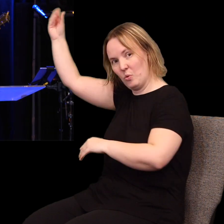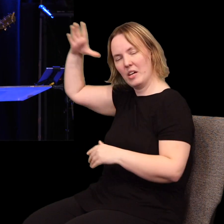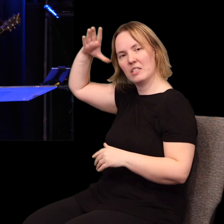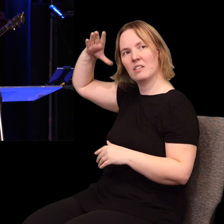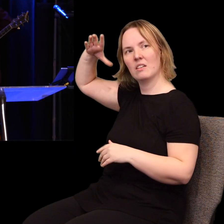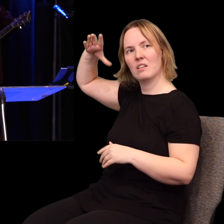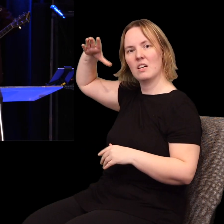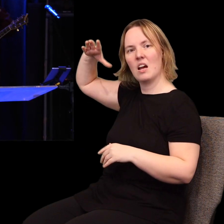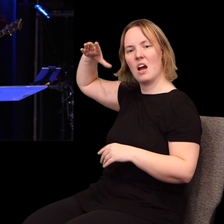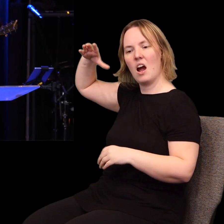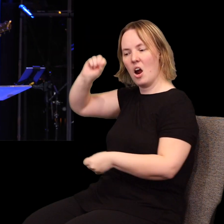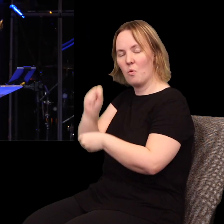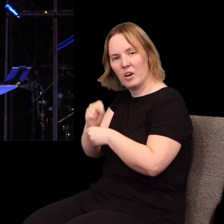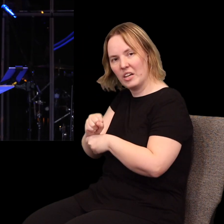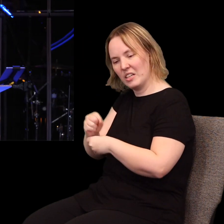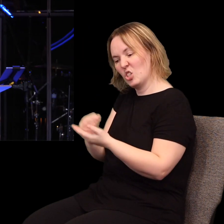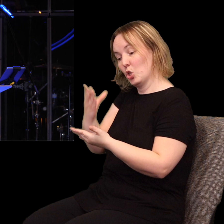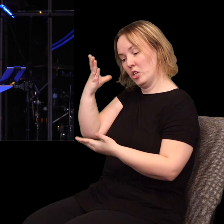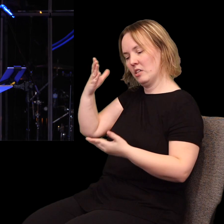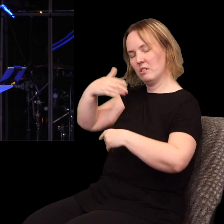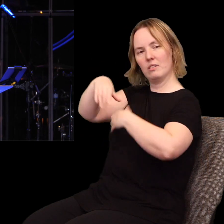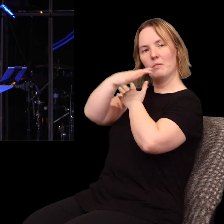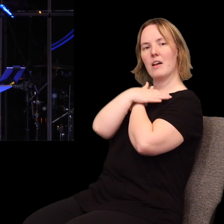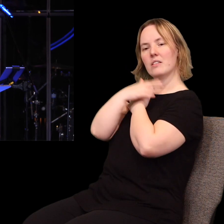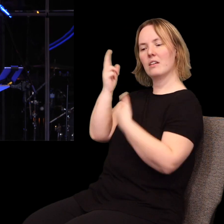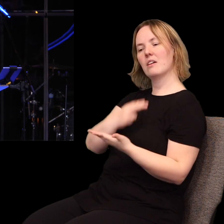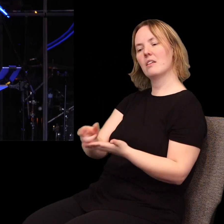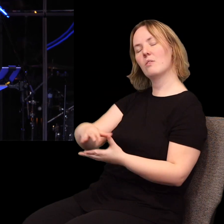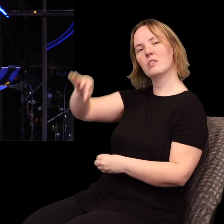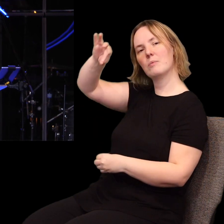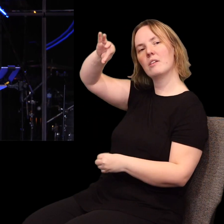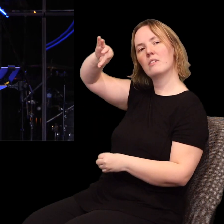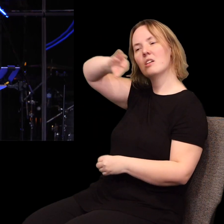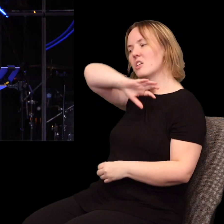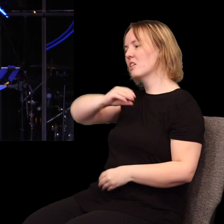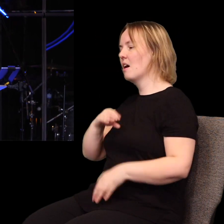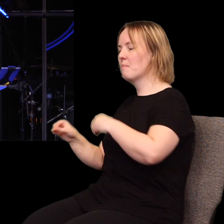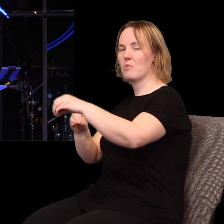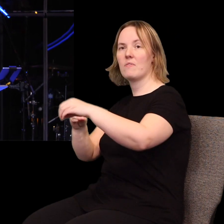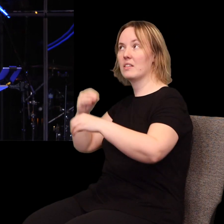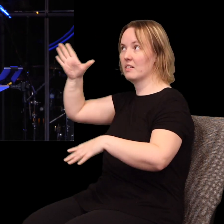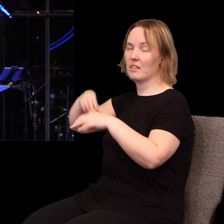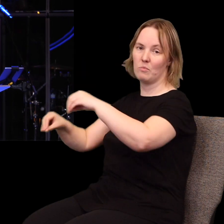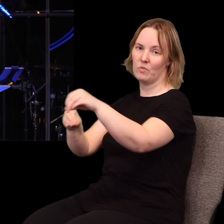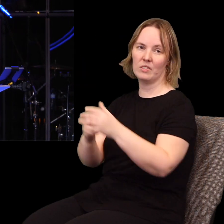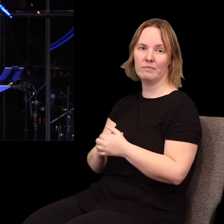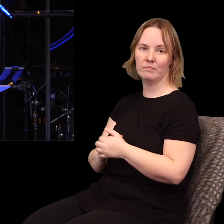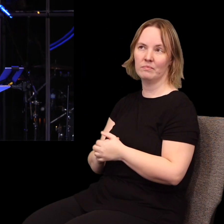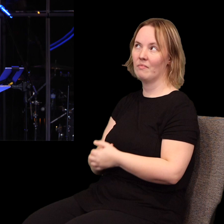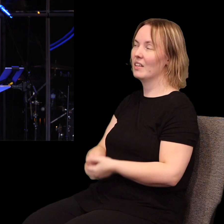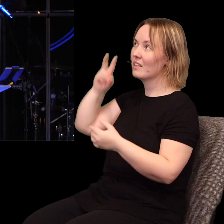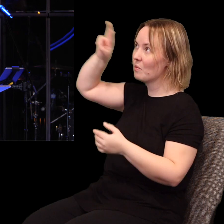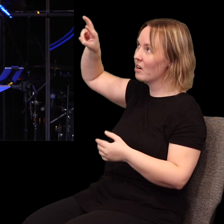grace. Our work is learning to rest in the Holy Spirit, to not move until he moves, and